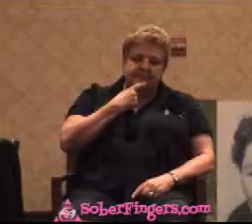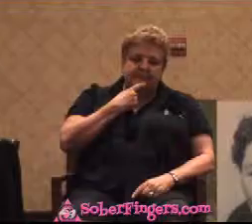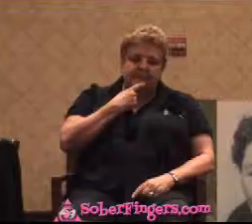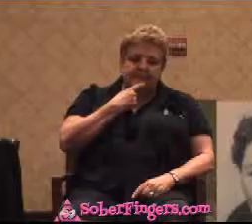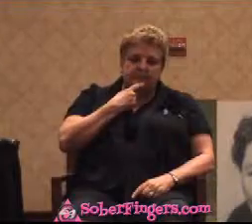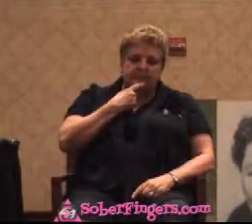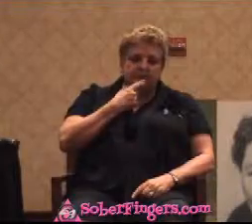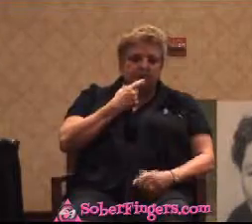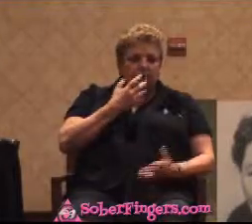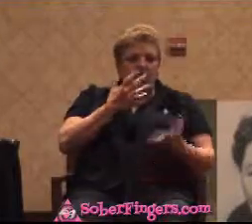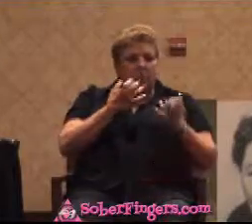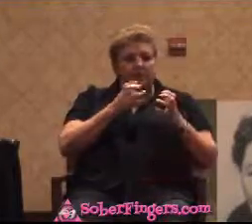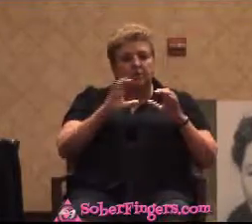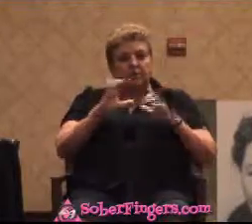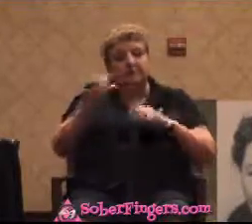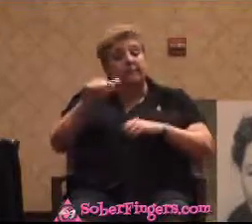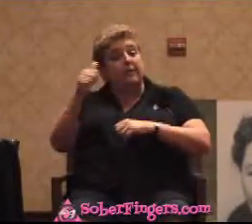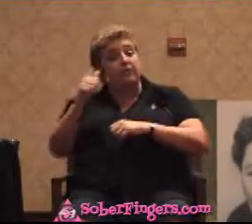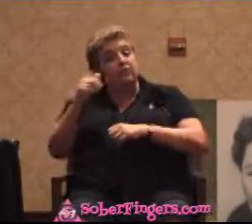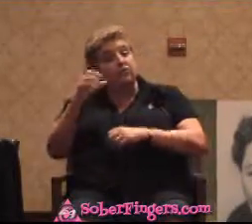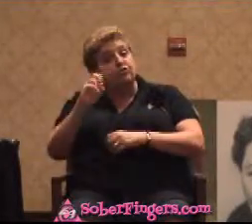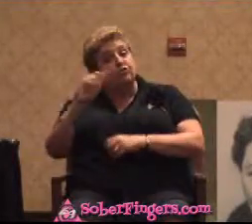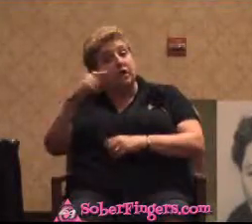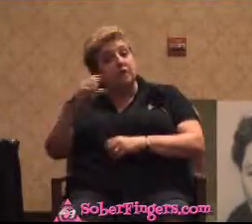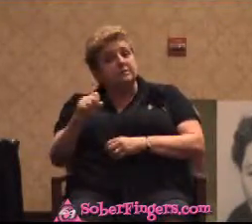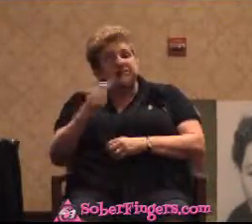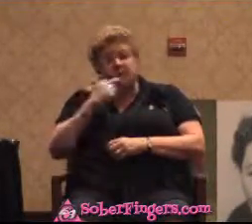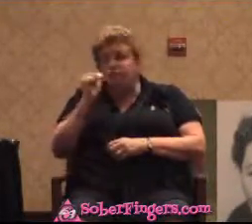and do other substances with him. And I'm drunk. I said, yeah. And